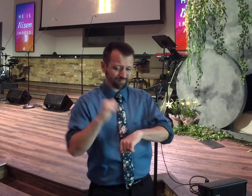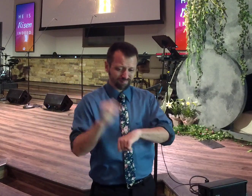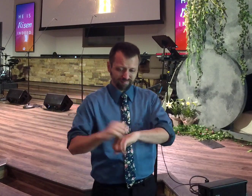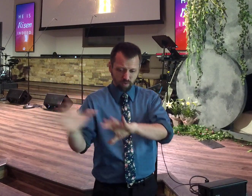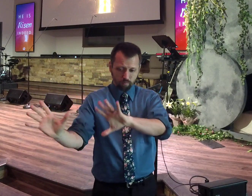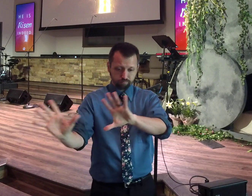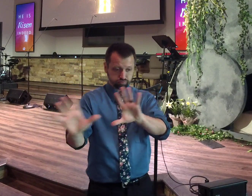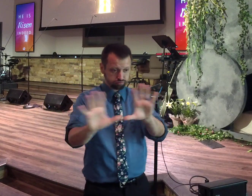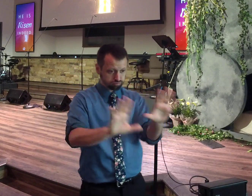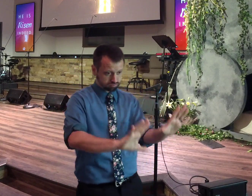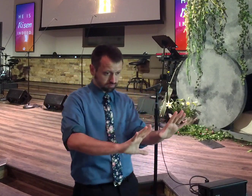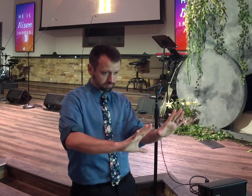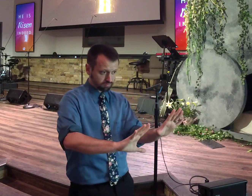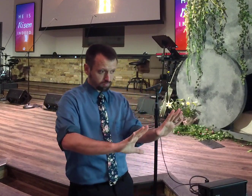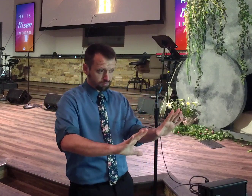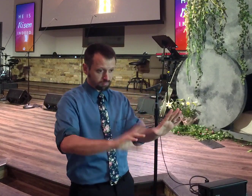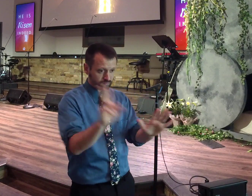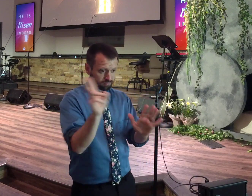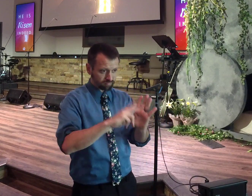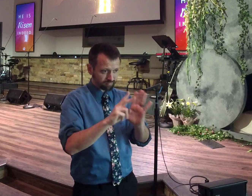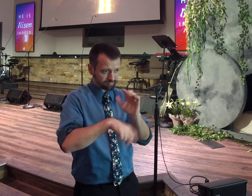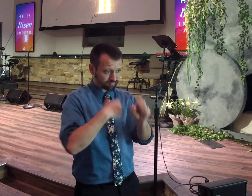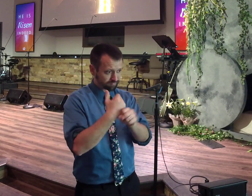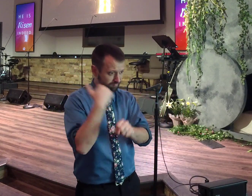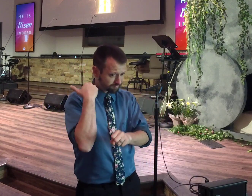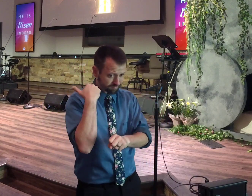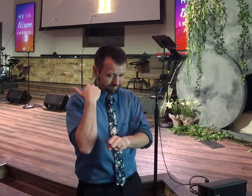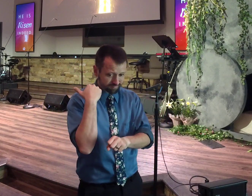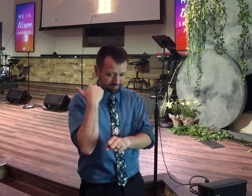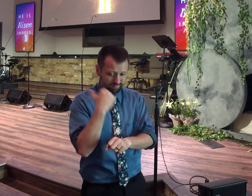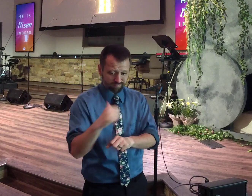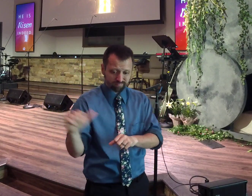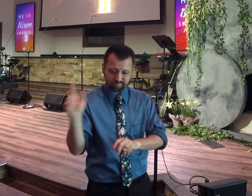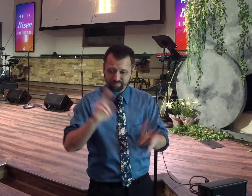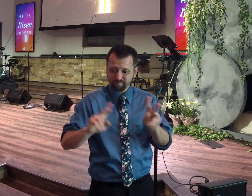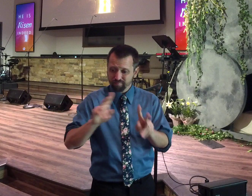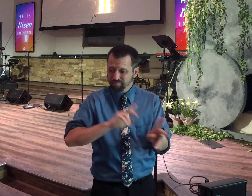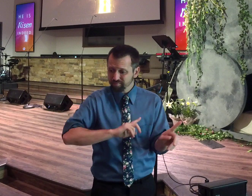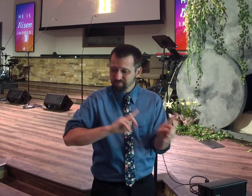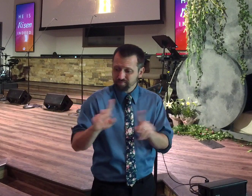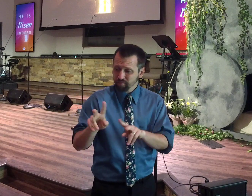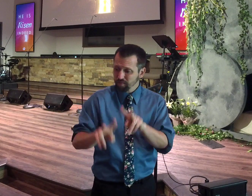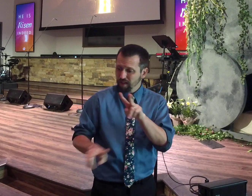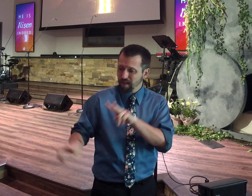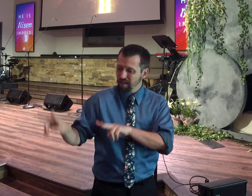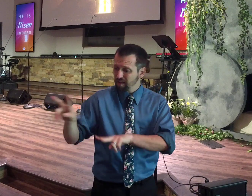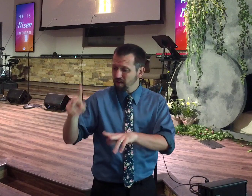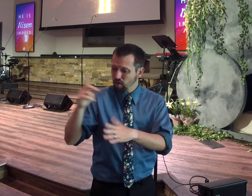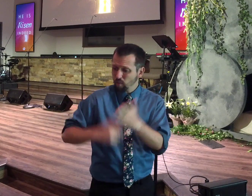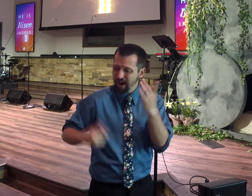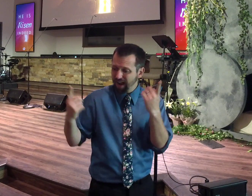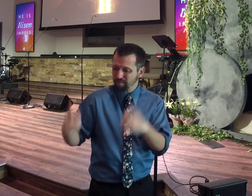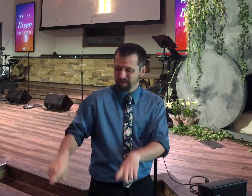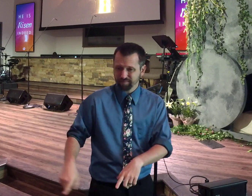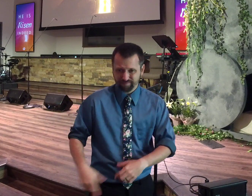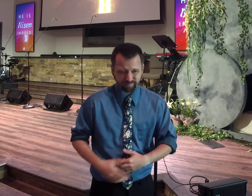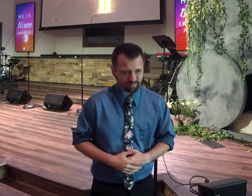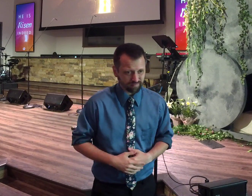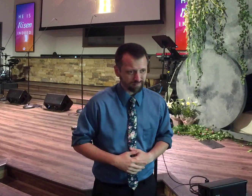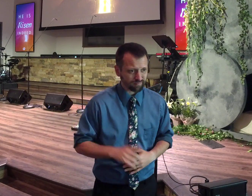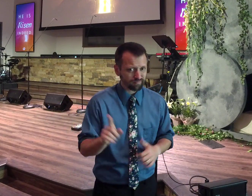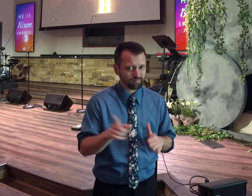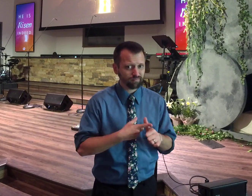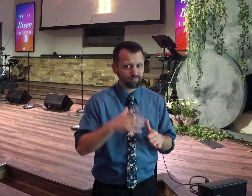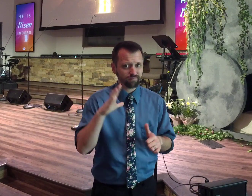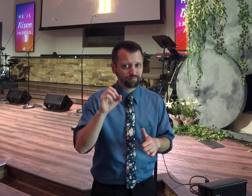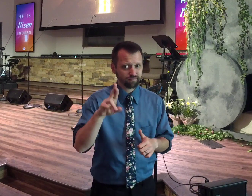away more than 2,000 years ago to let other people come in and see what happened. In 1 Corinthians